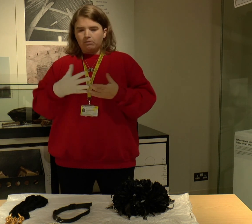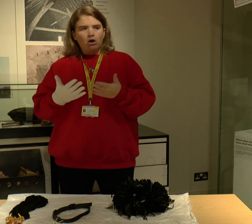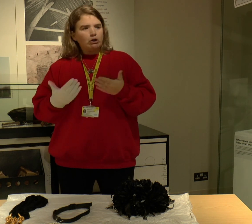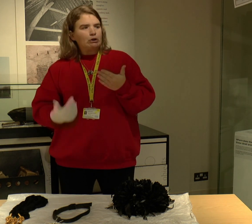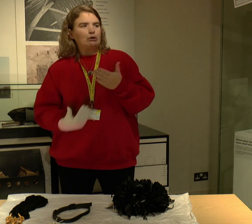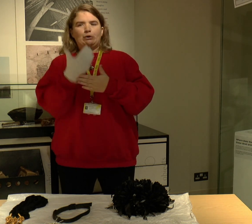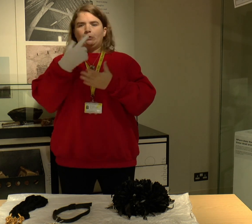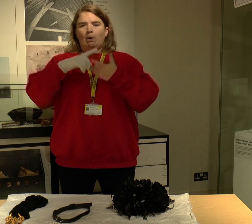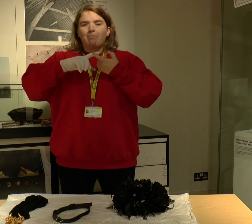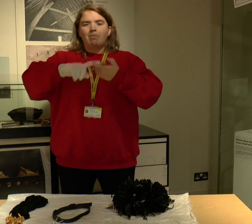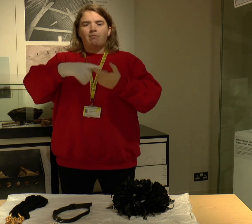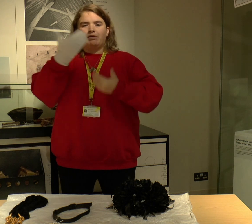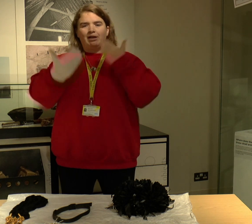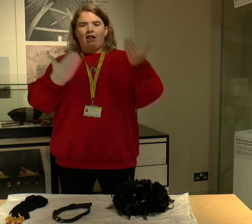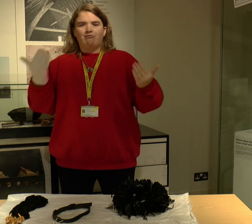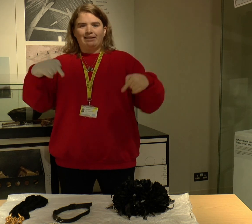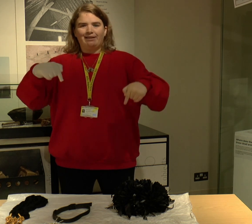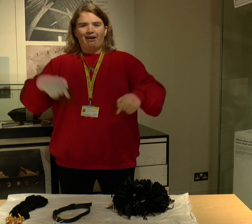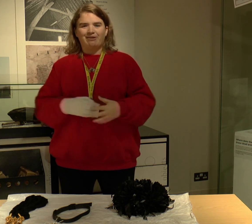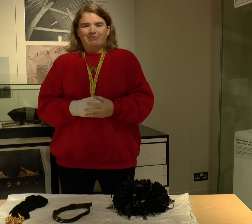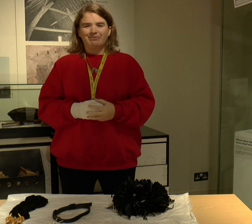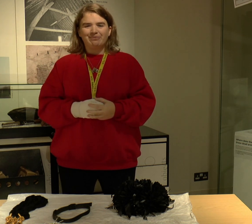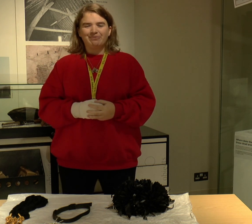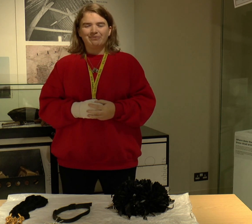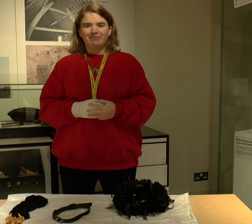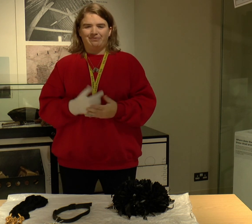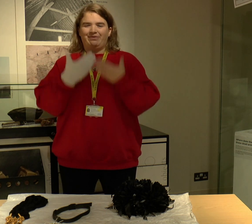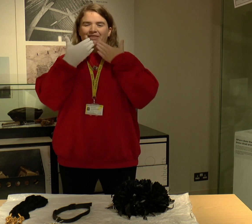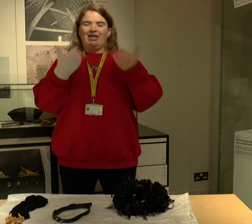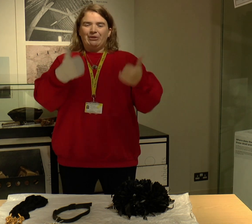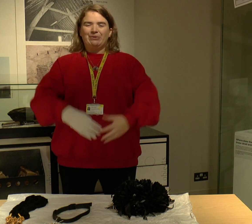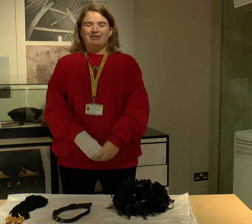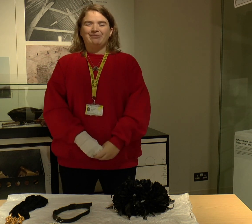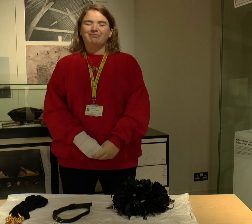your community in our new permanent gallery. Thank you.